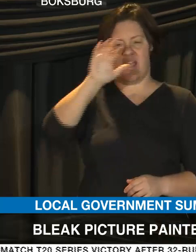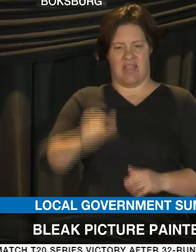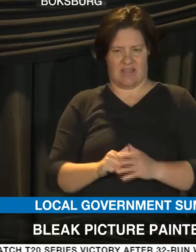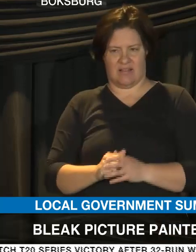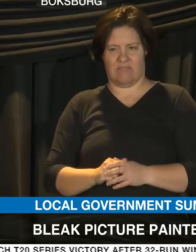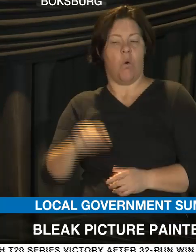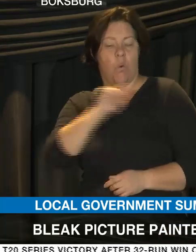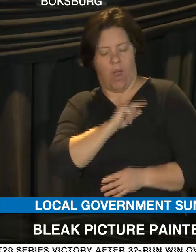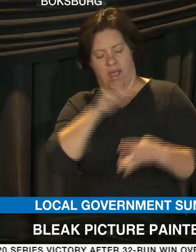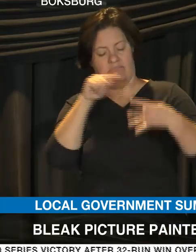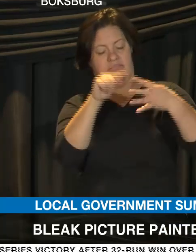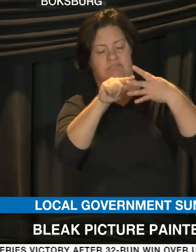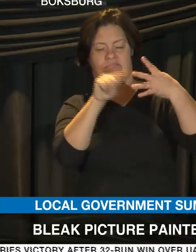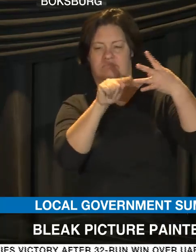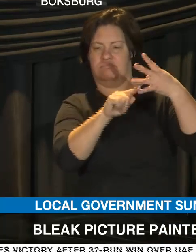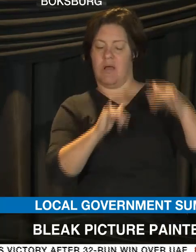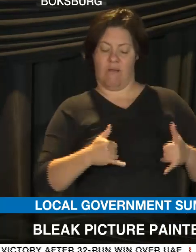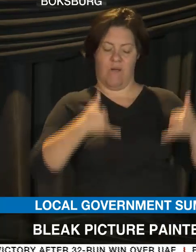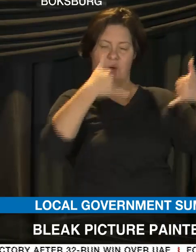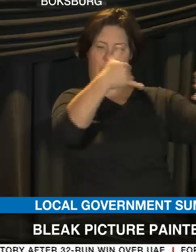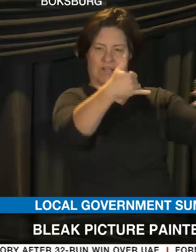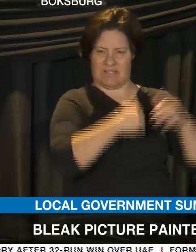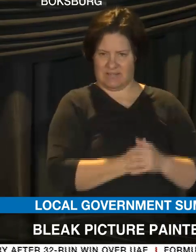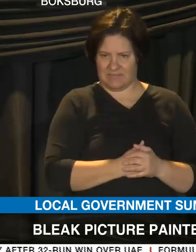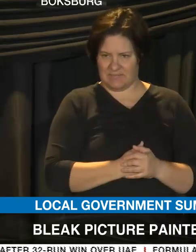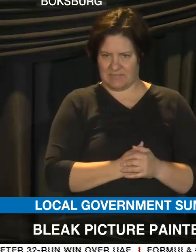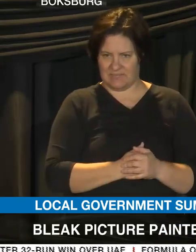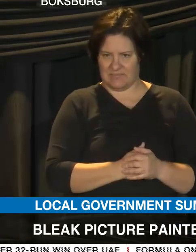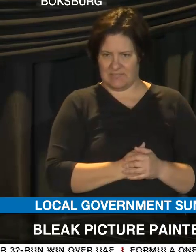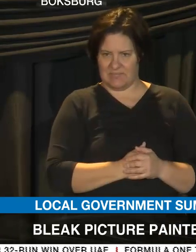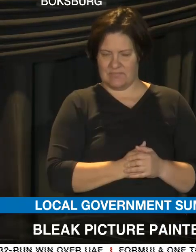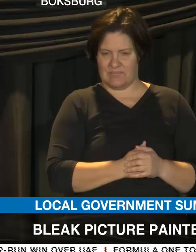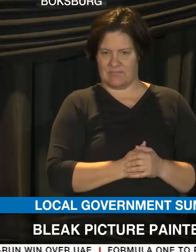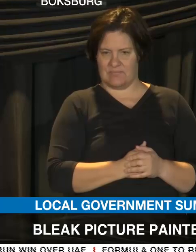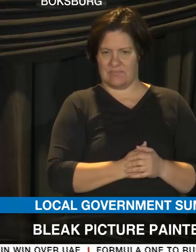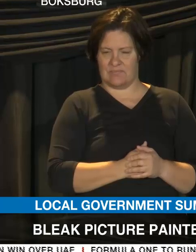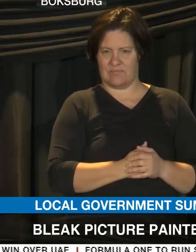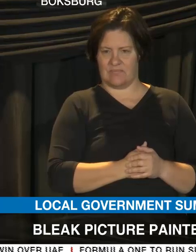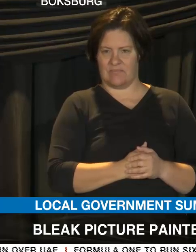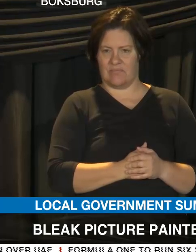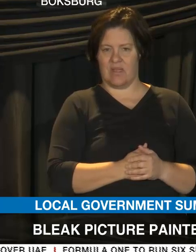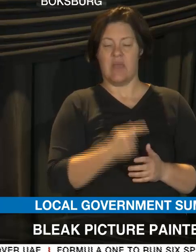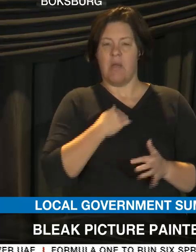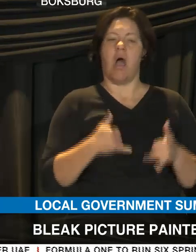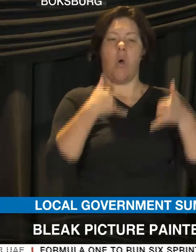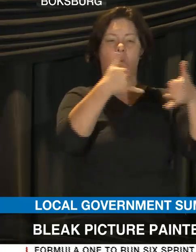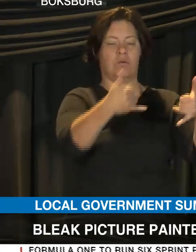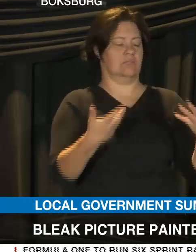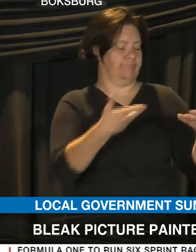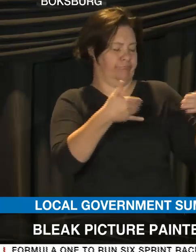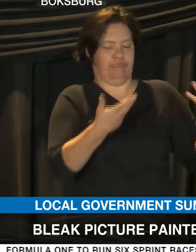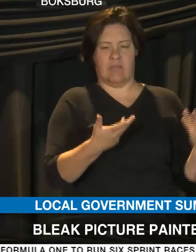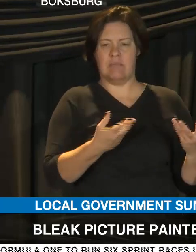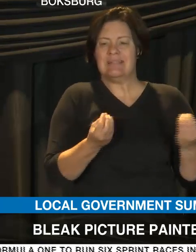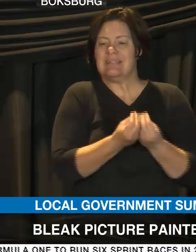the following reasons. And where they are awarded something of value. And